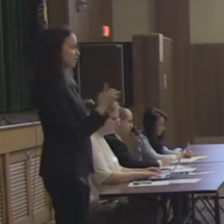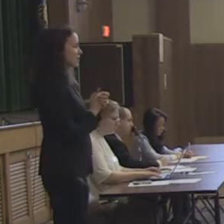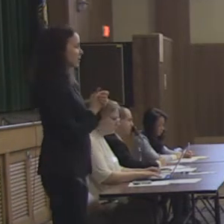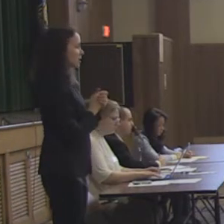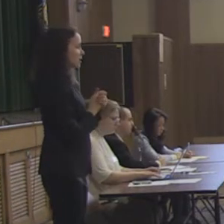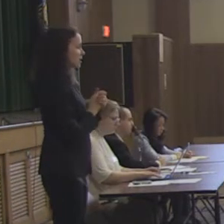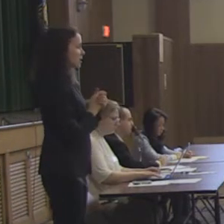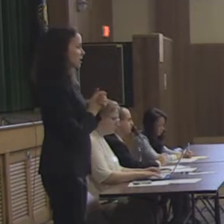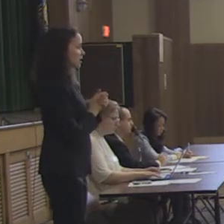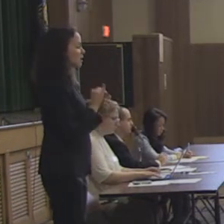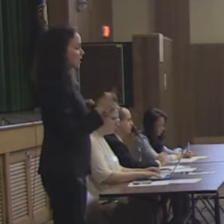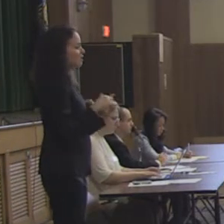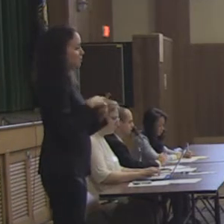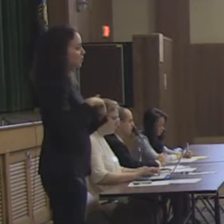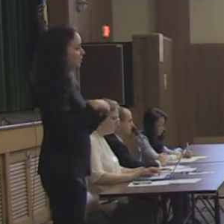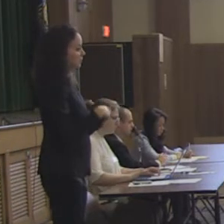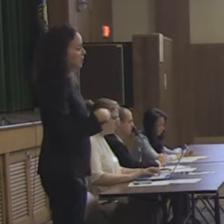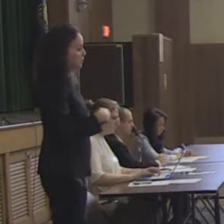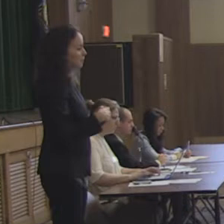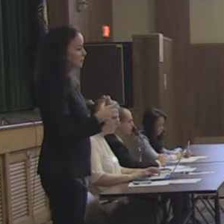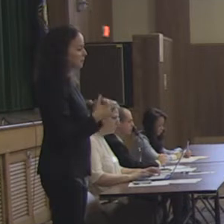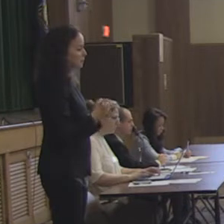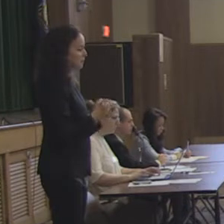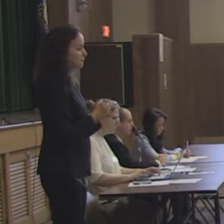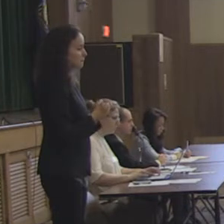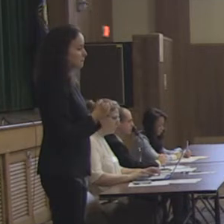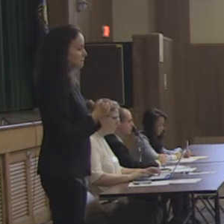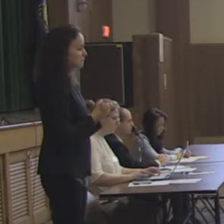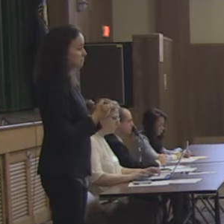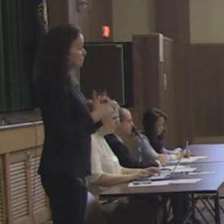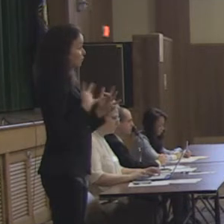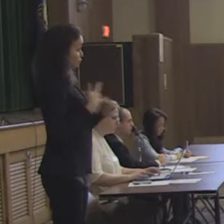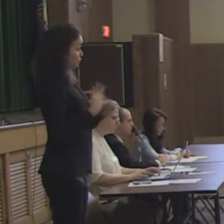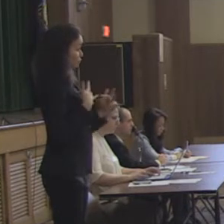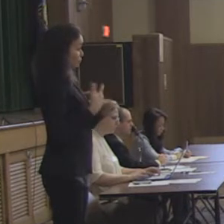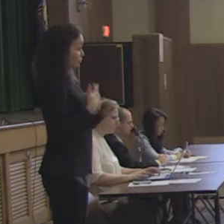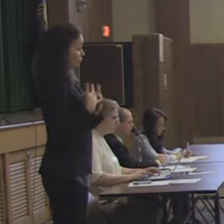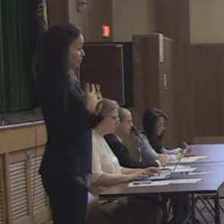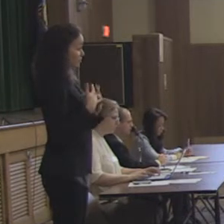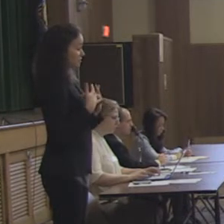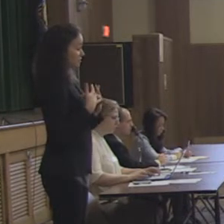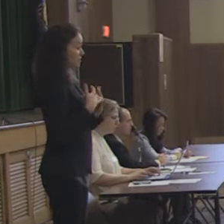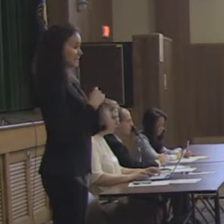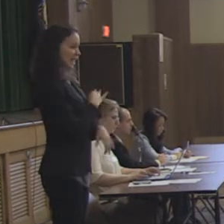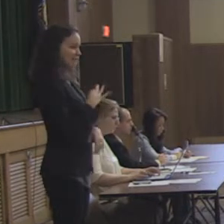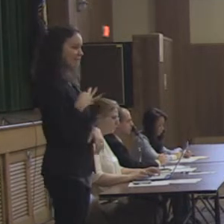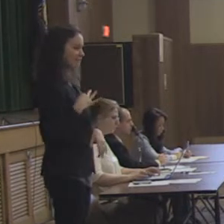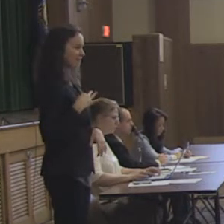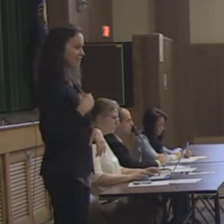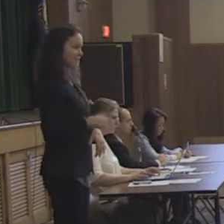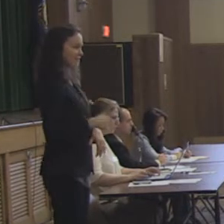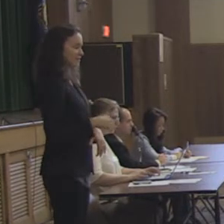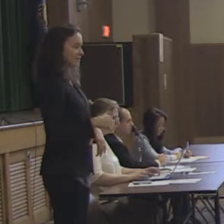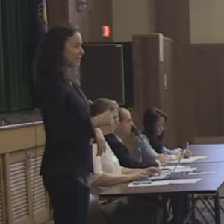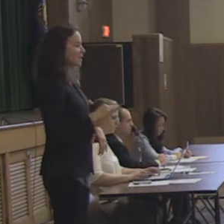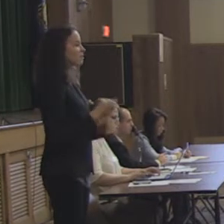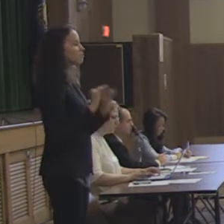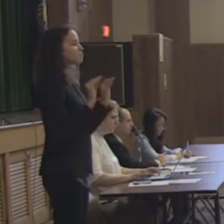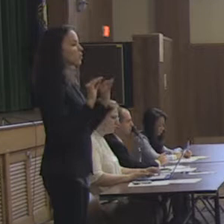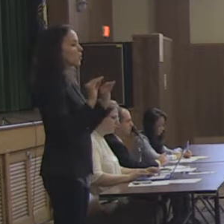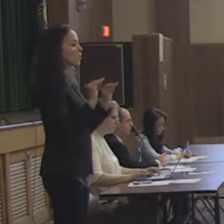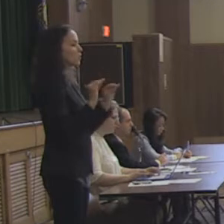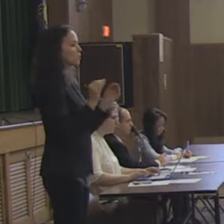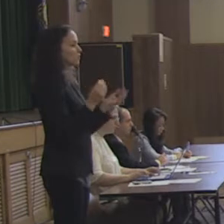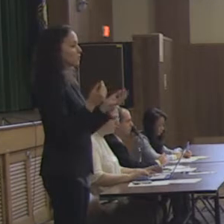And that's, an issue that, we have concerns about too, safe staffing. Because without safe staffing,